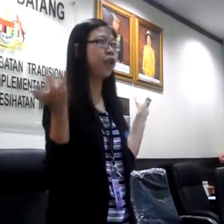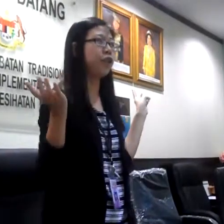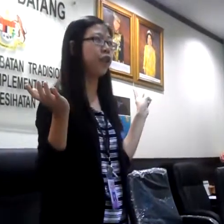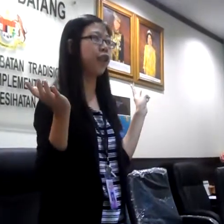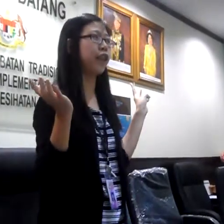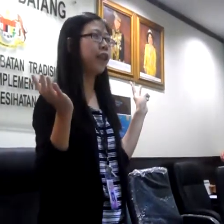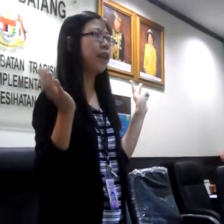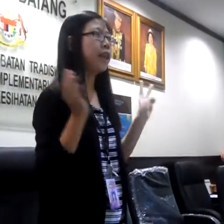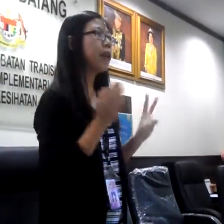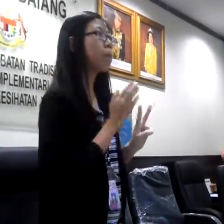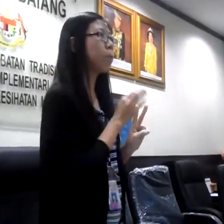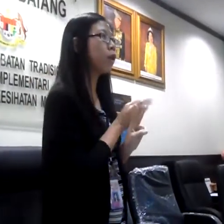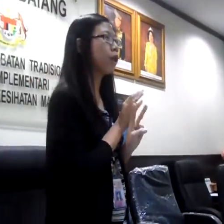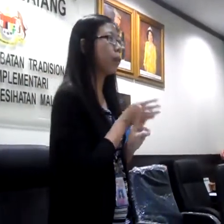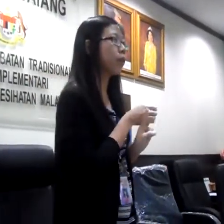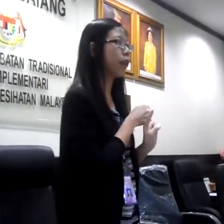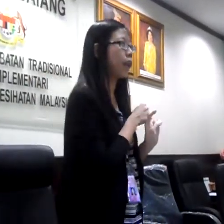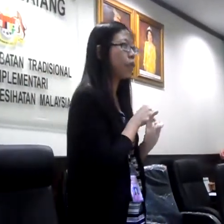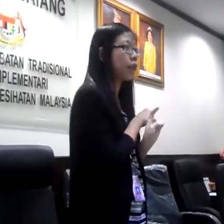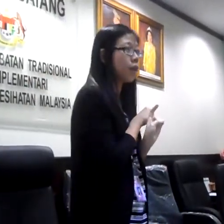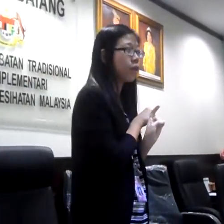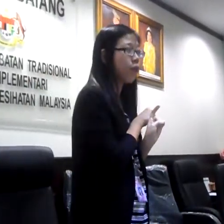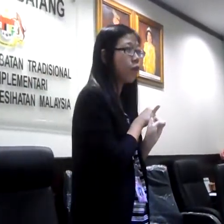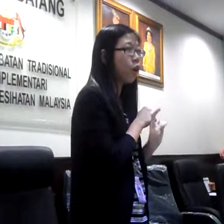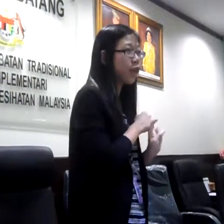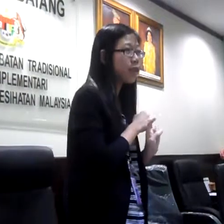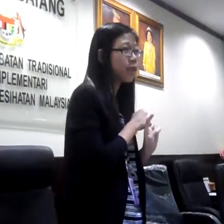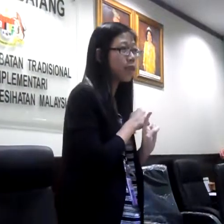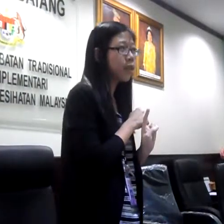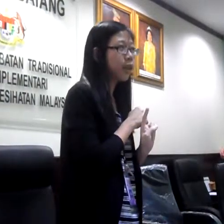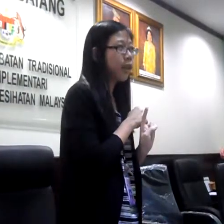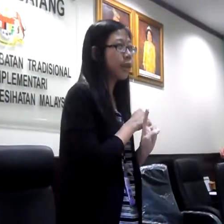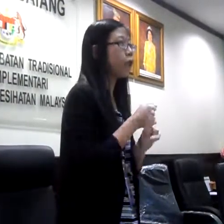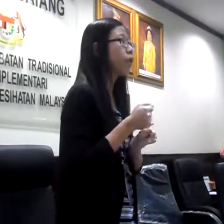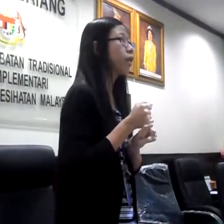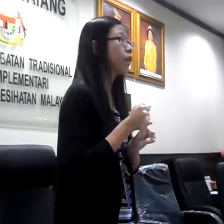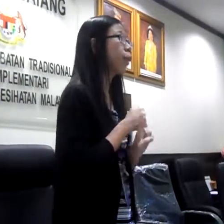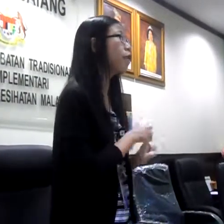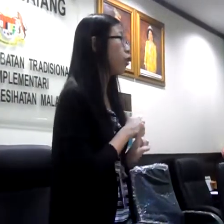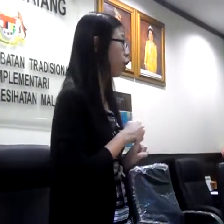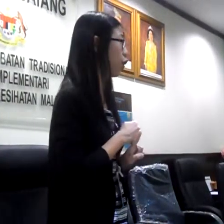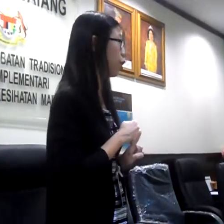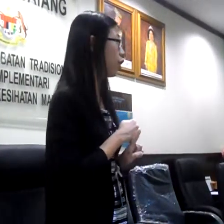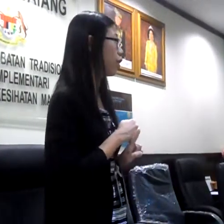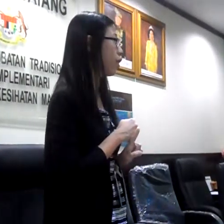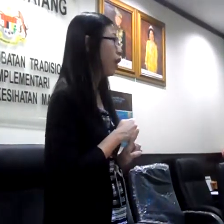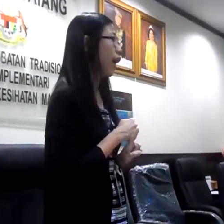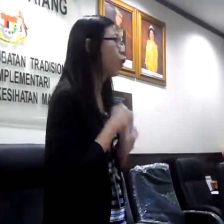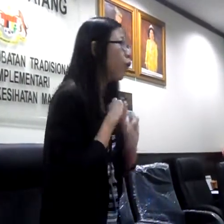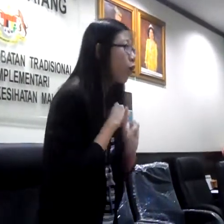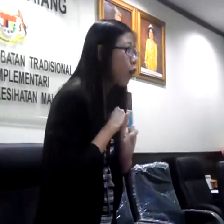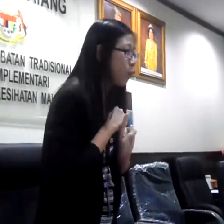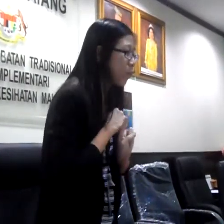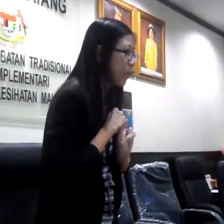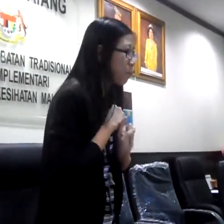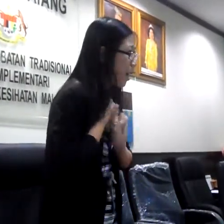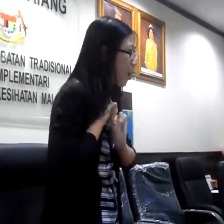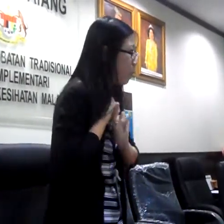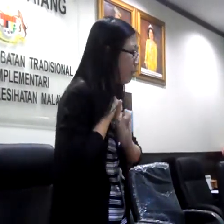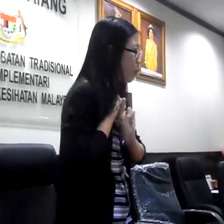They're finished already. Some people, they may take three years, four years. It's different. Depends on your conditions. I don't know how long I will take, but I hope it